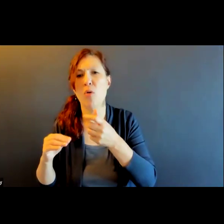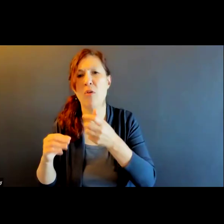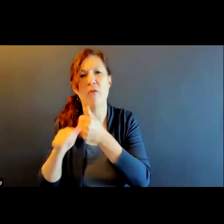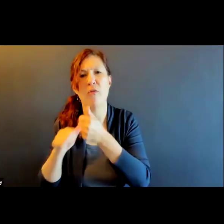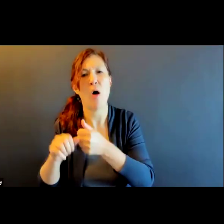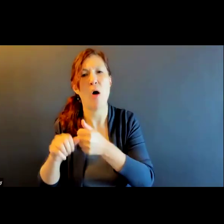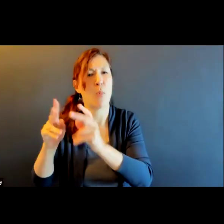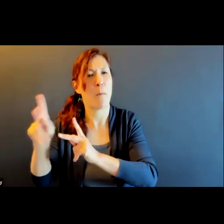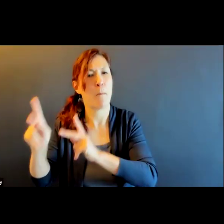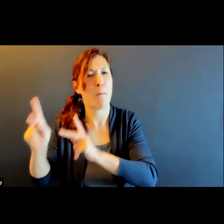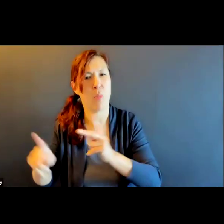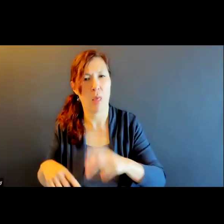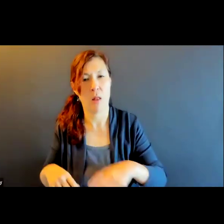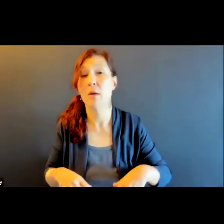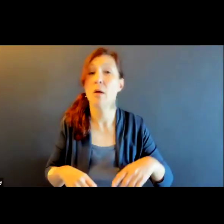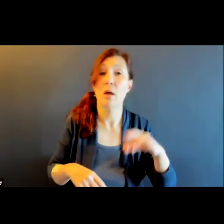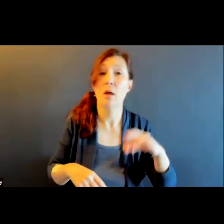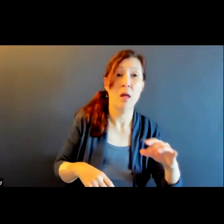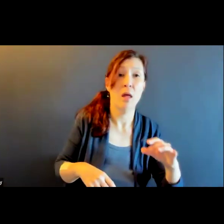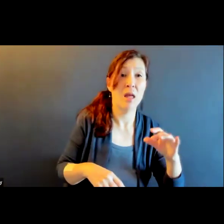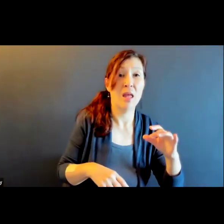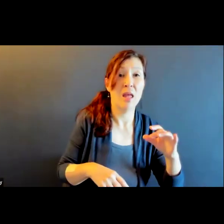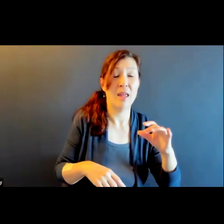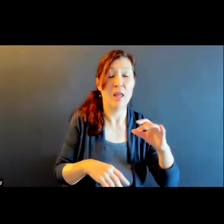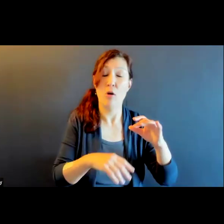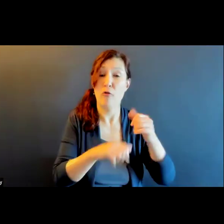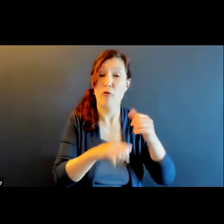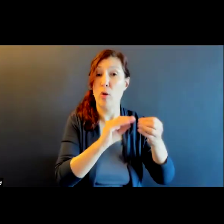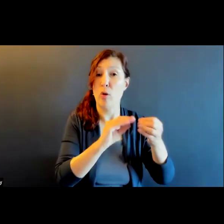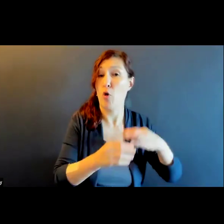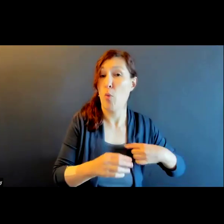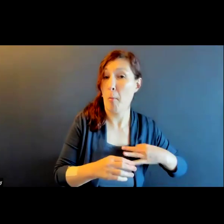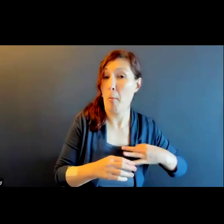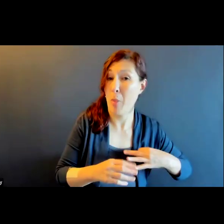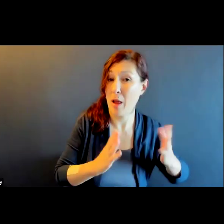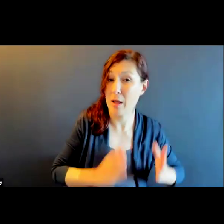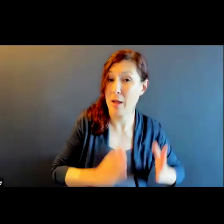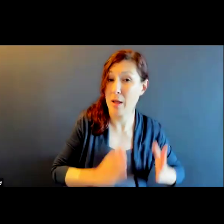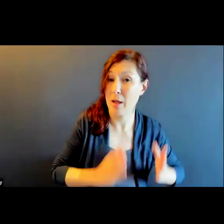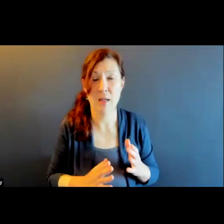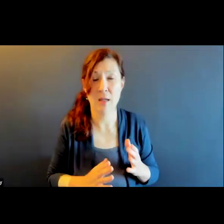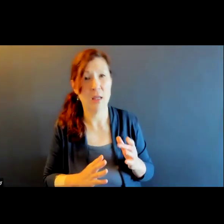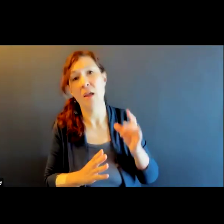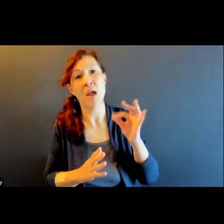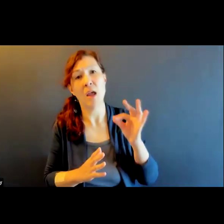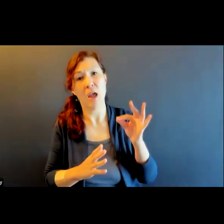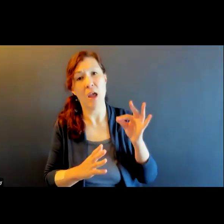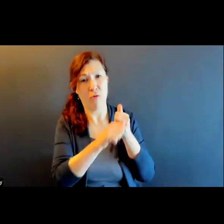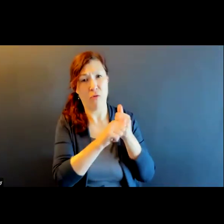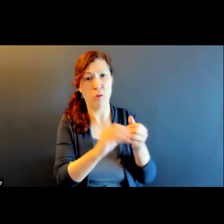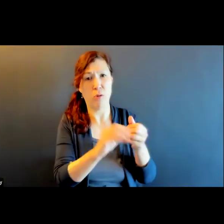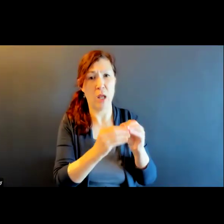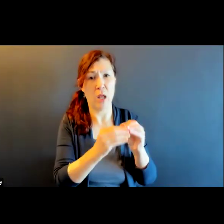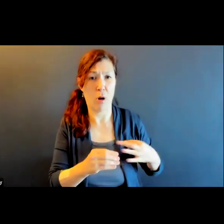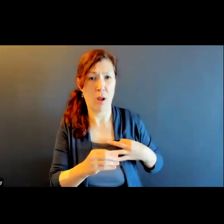in support of sizing tiers by applicants, respondents have noted that tiers sized by applicants would ensure that students are